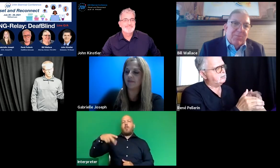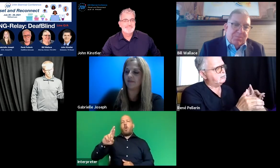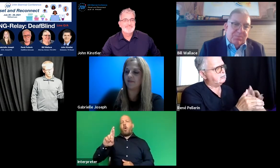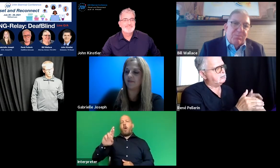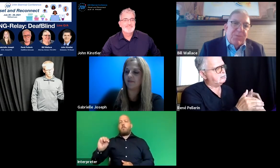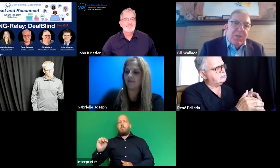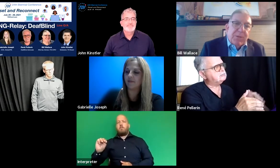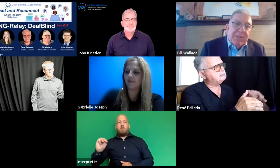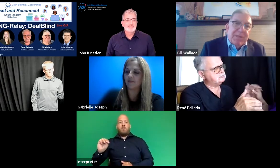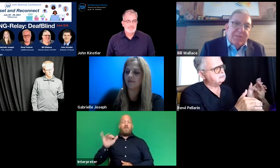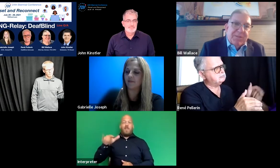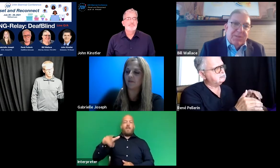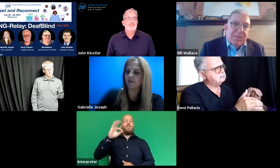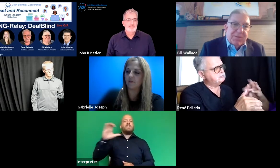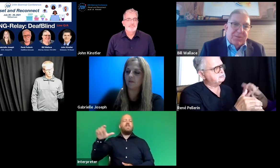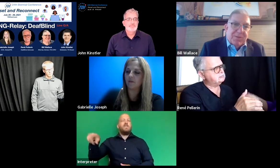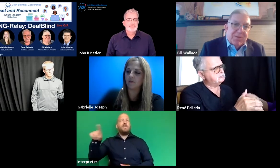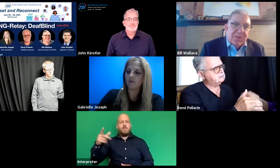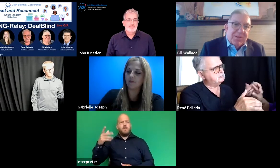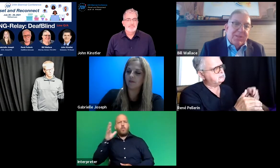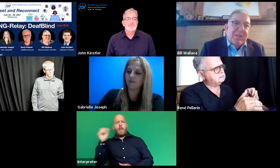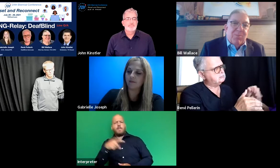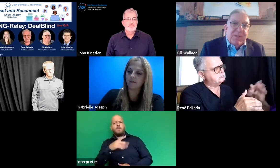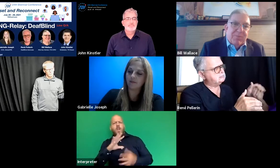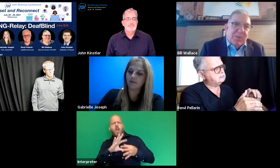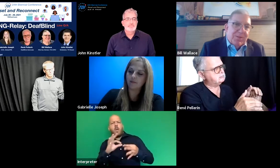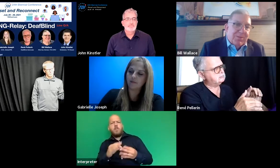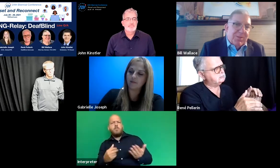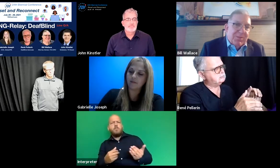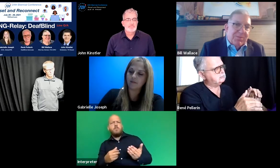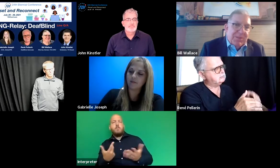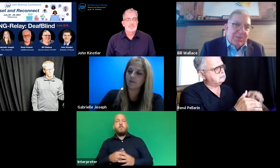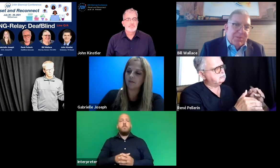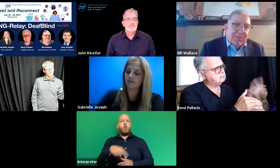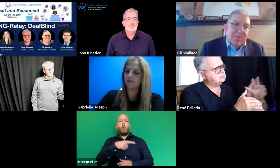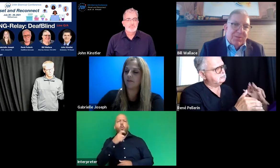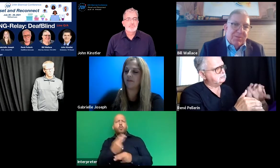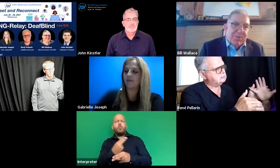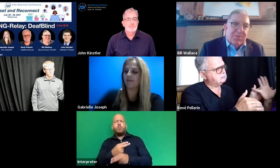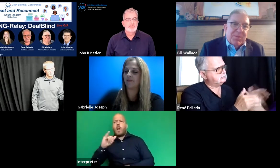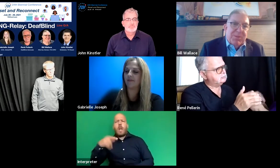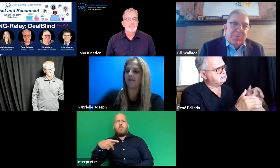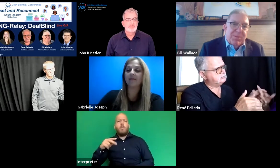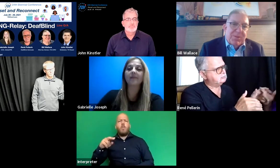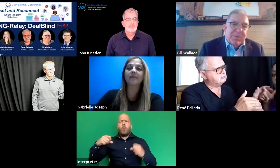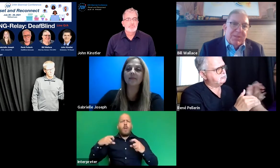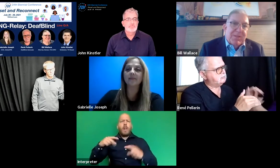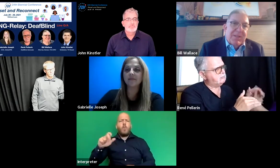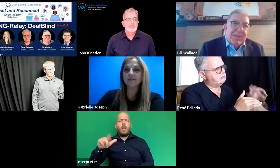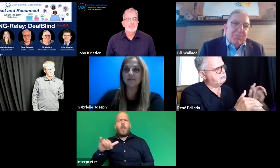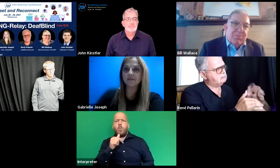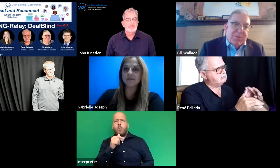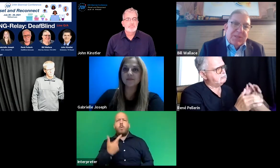relay, what the benefits of the service are, what are the critical features of the service for the people who use